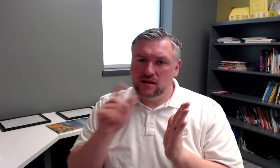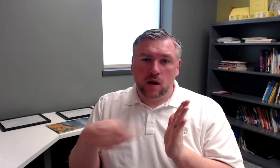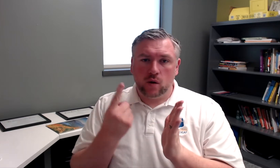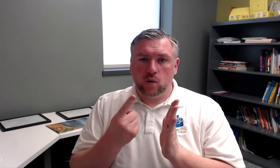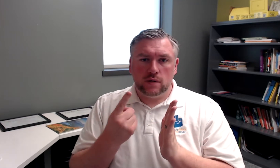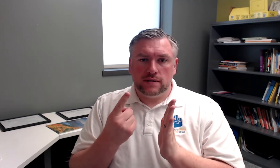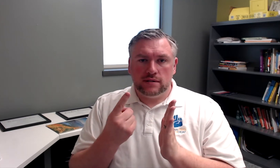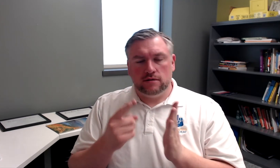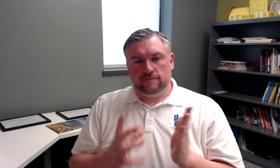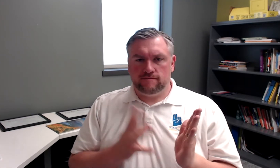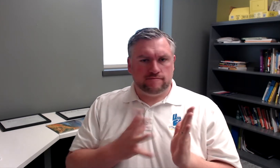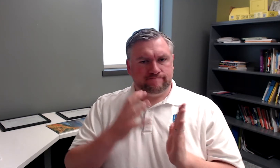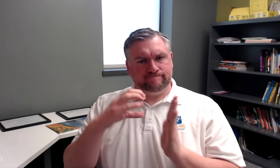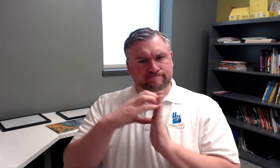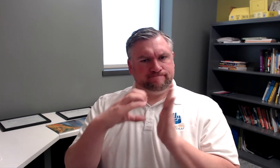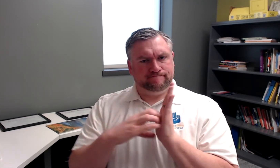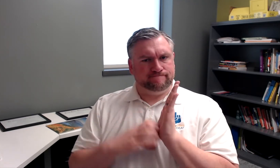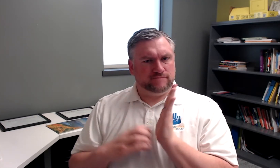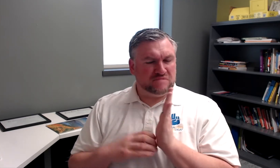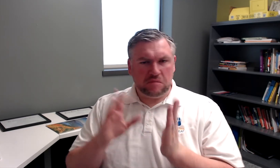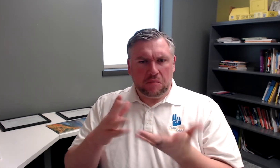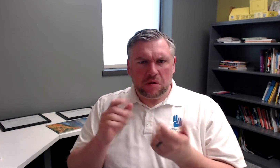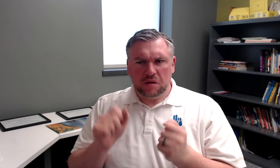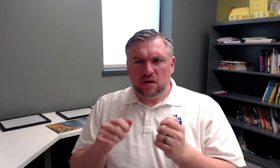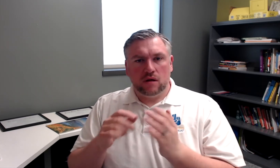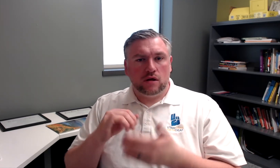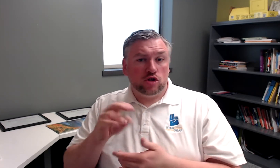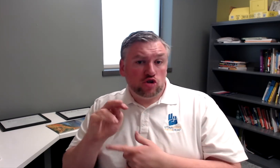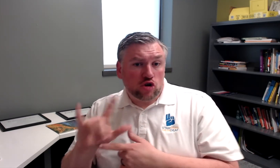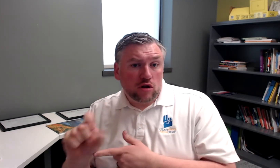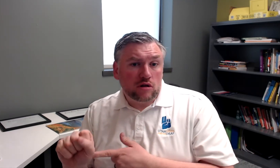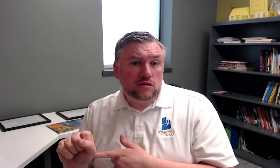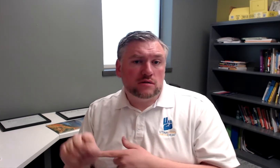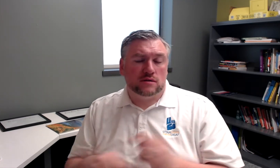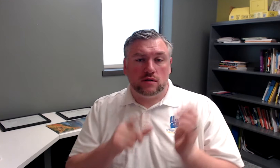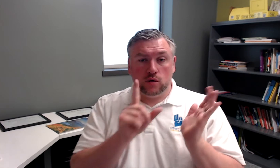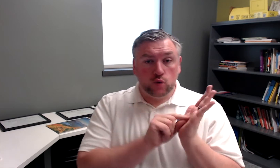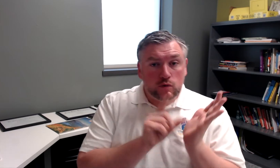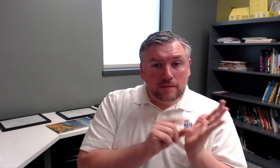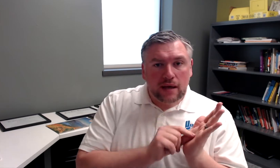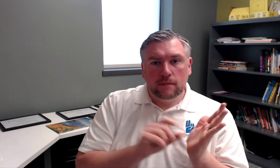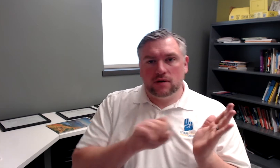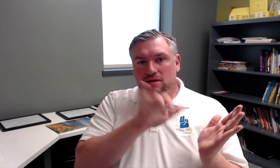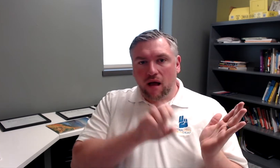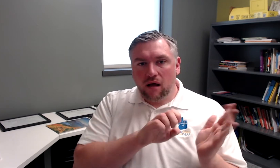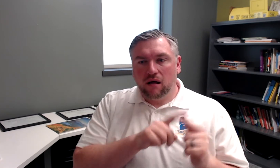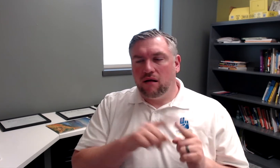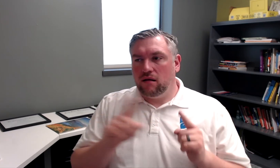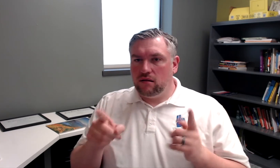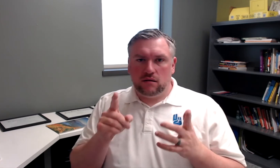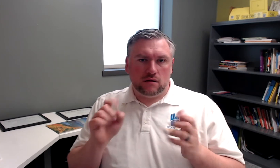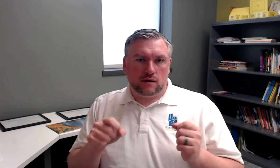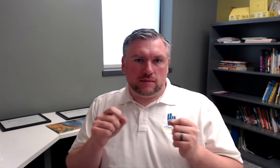you can do. Not just formal paragraph writing, but journals, newspaper